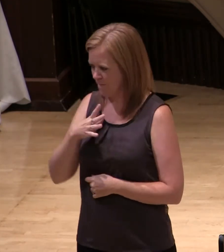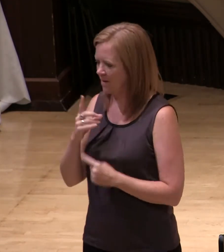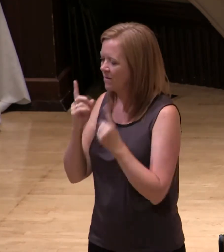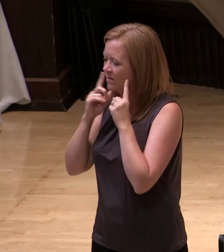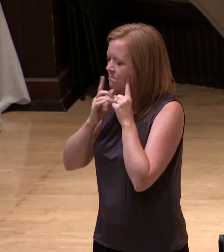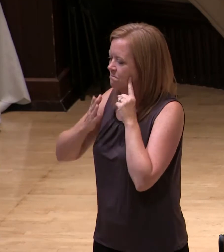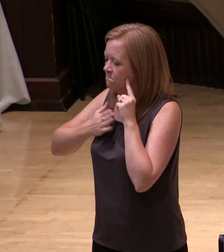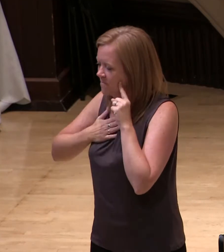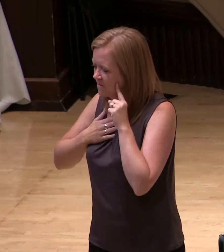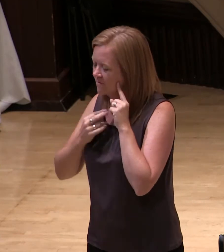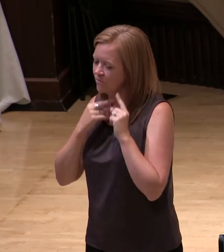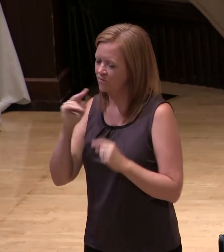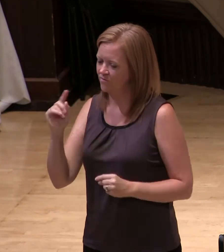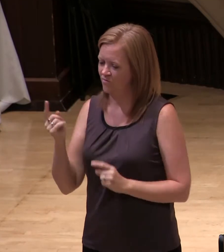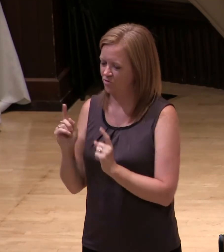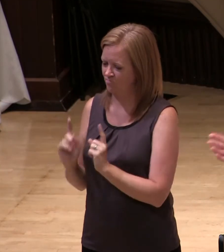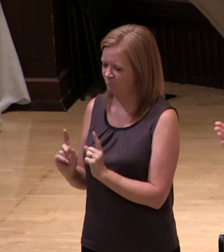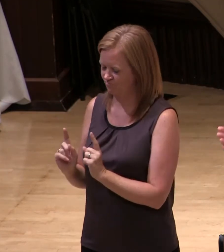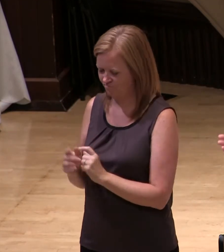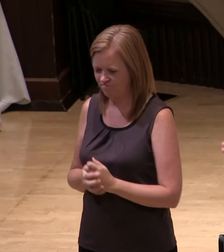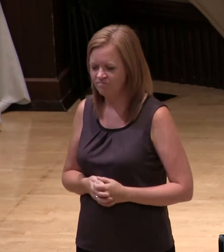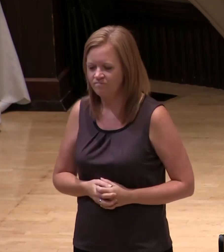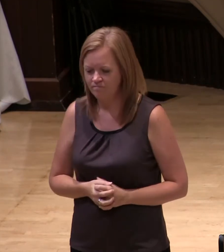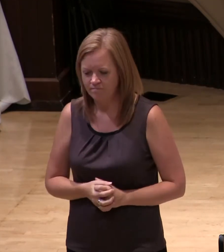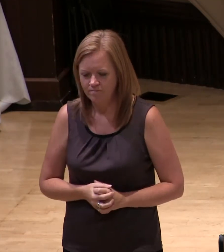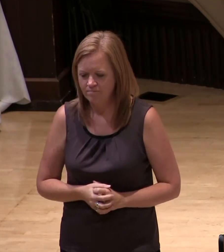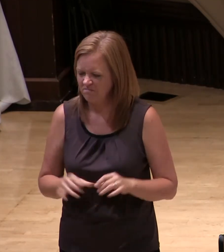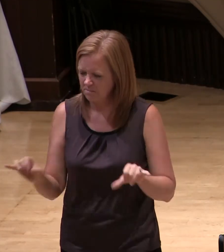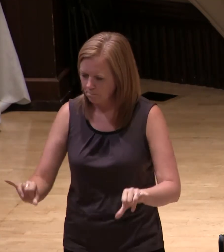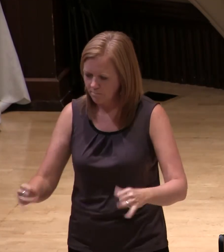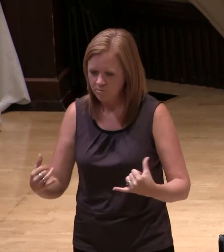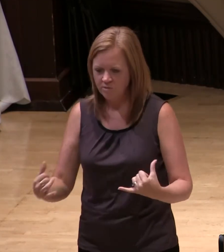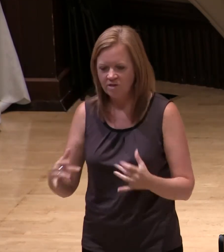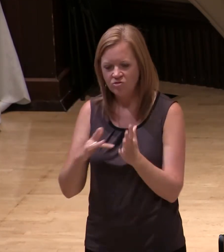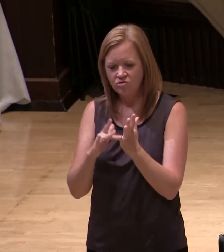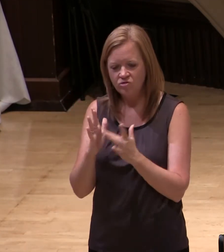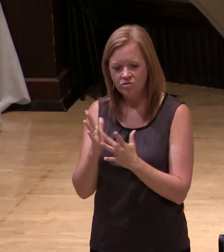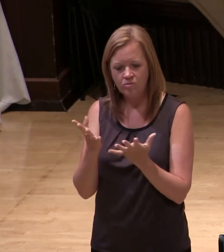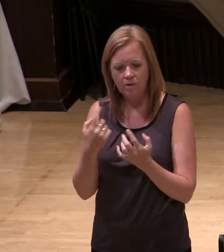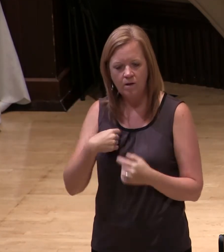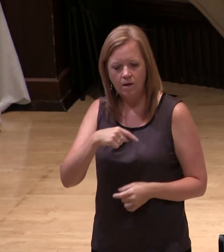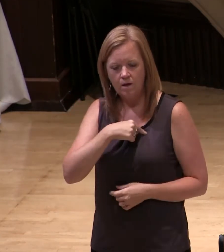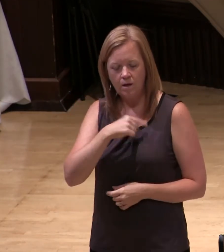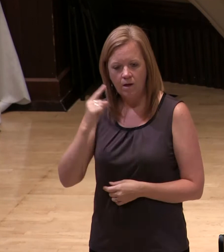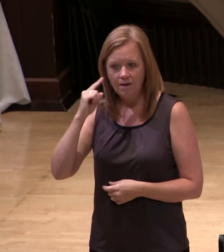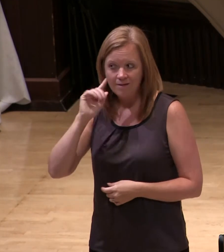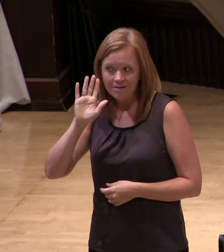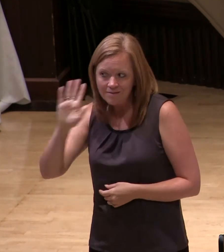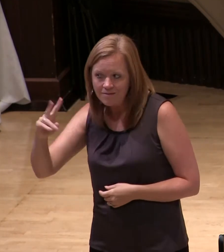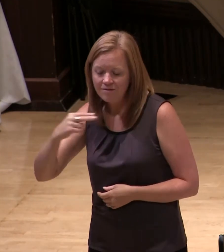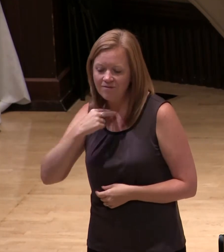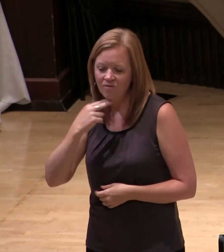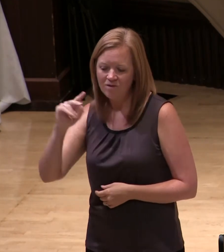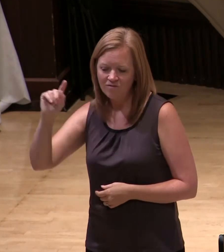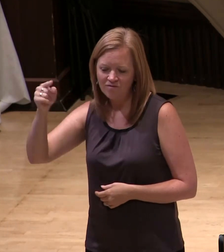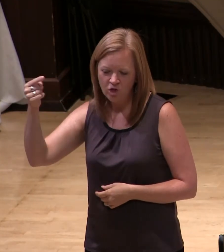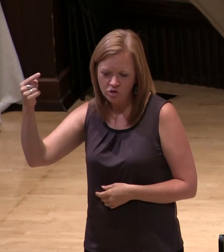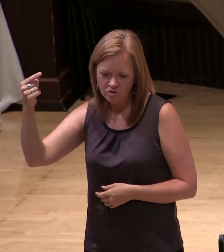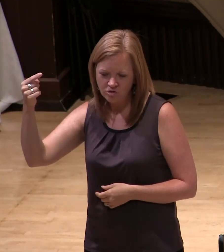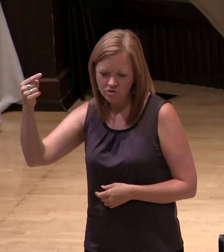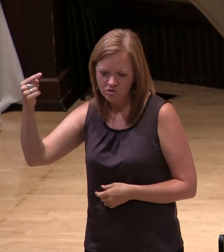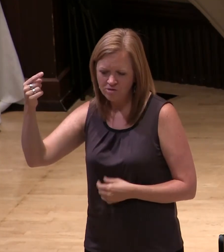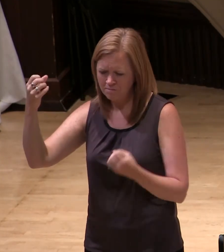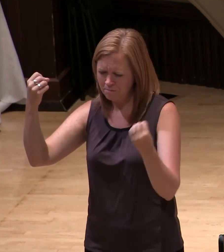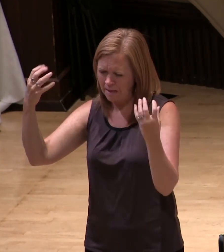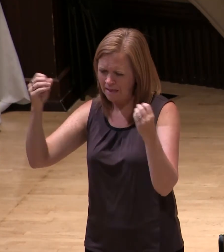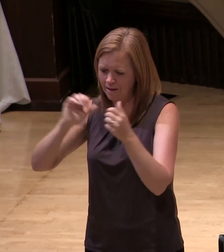his voice first. And it's the same thing today. Jesus wants us to hear his voice first. There